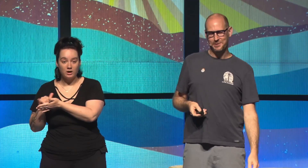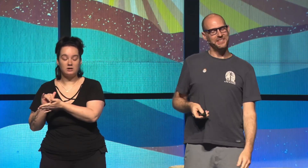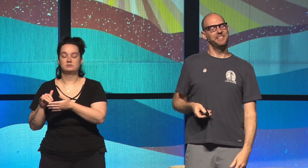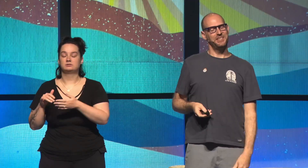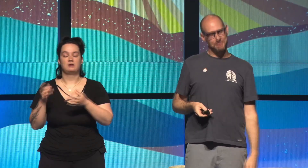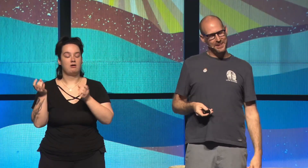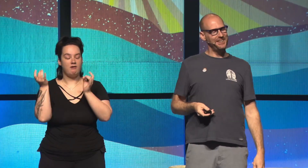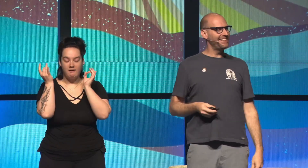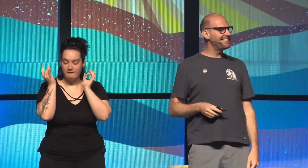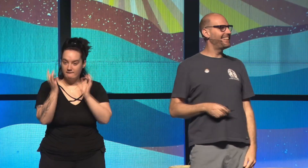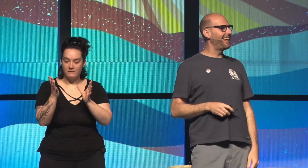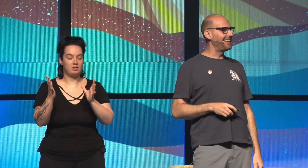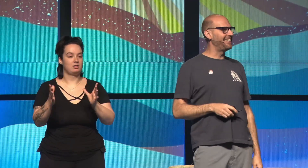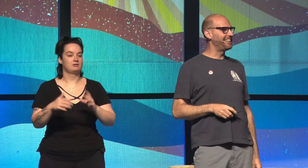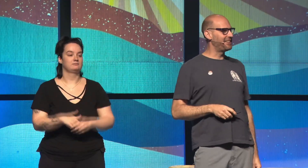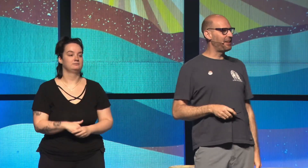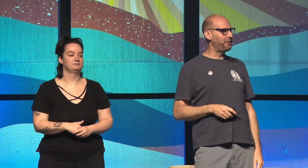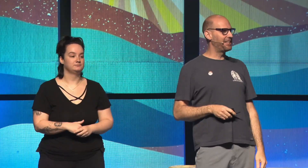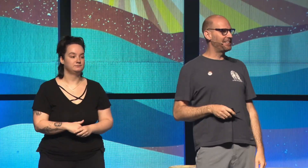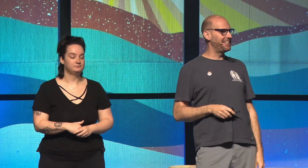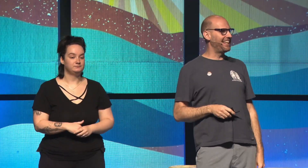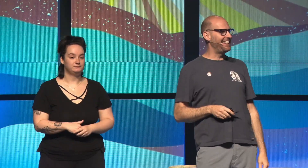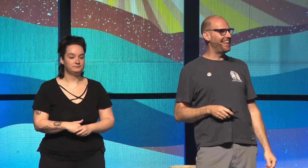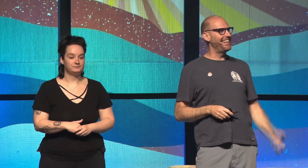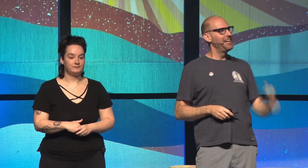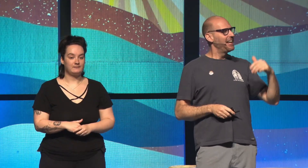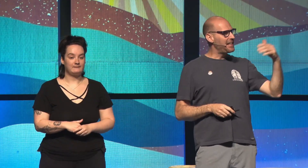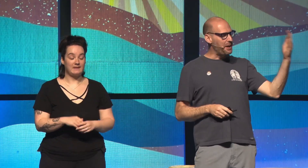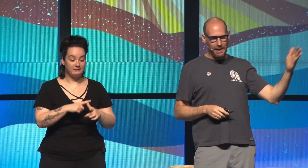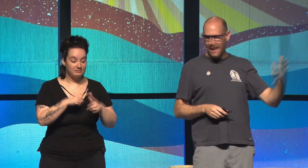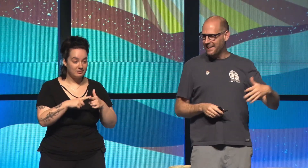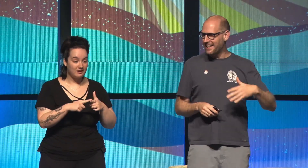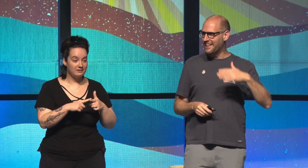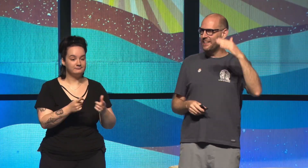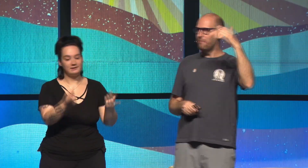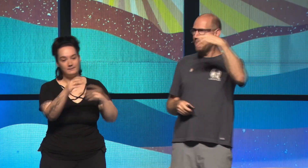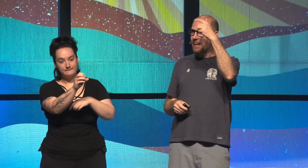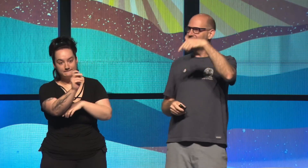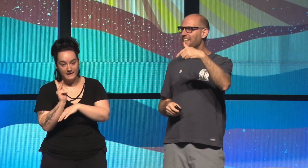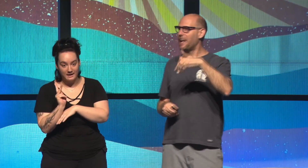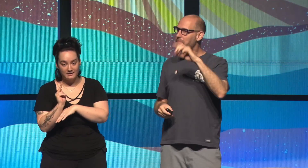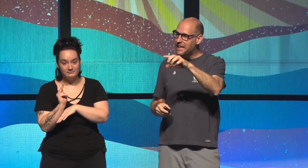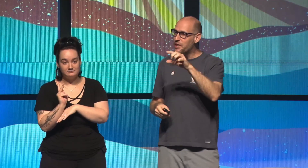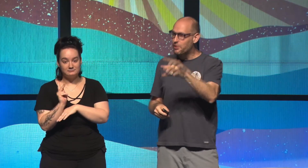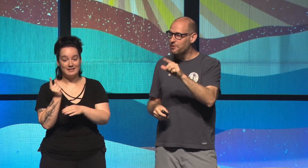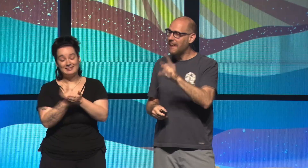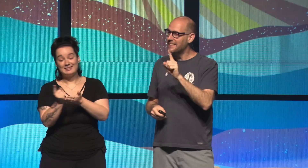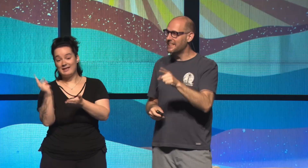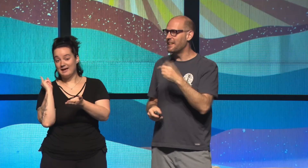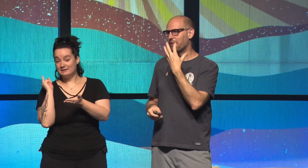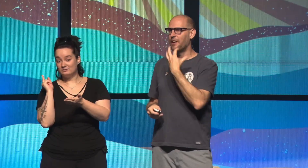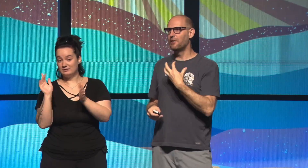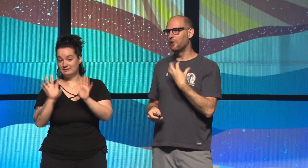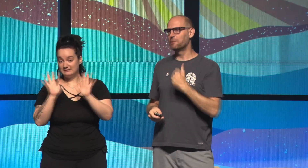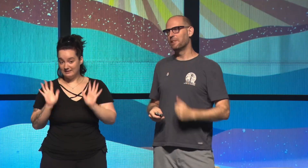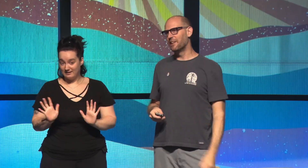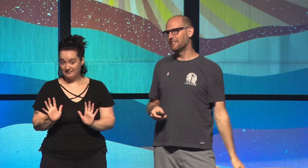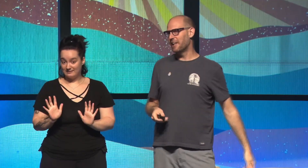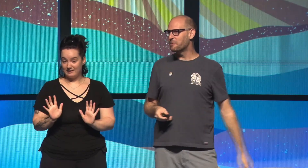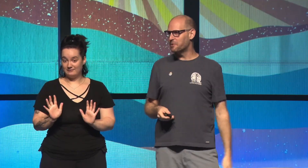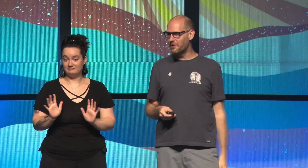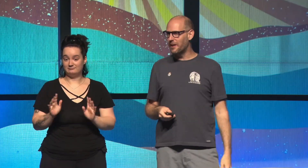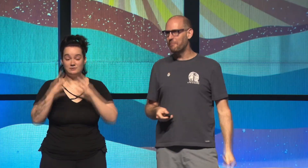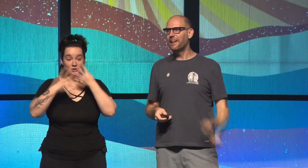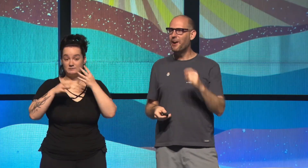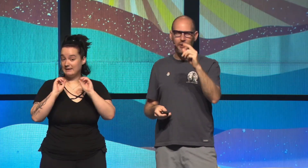Island, which was an experience. And so that was good. And then came back and ended up last Sunday. I made it through last Sunday without a nosebleed on